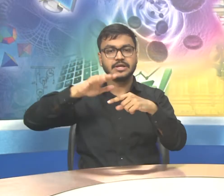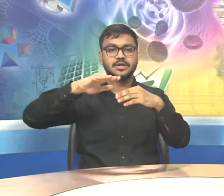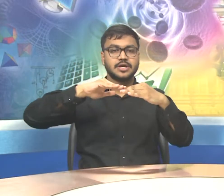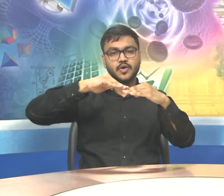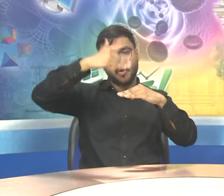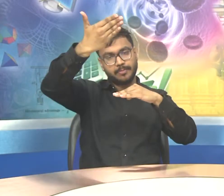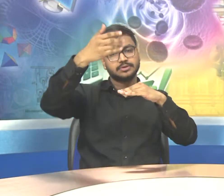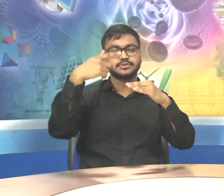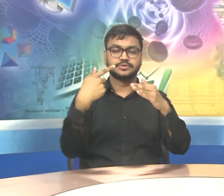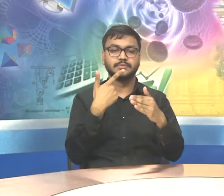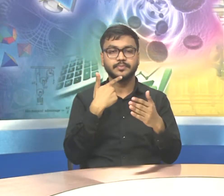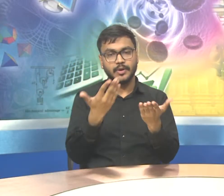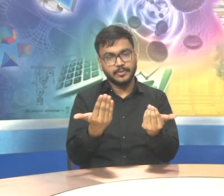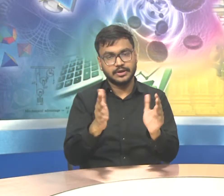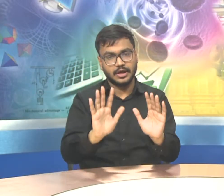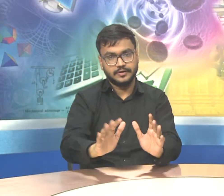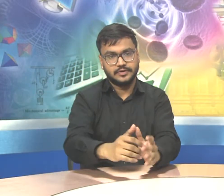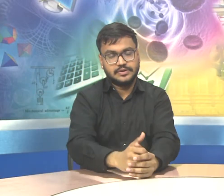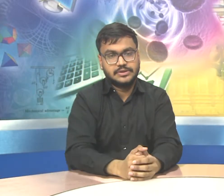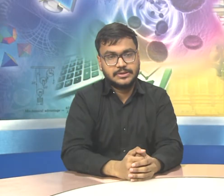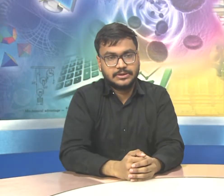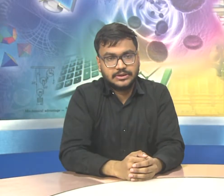the minimum age will be 35 years.